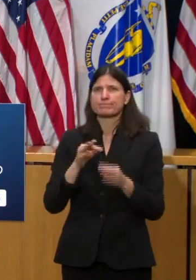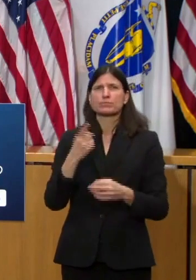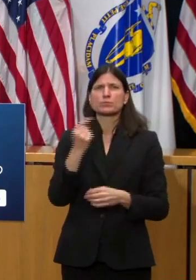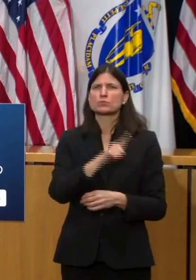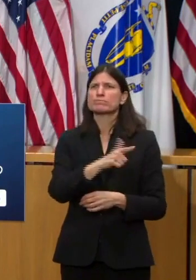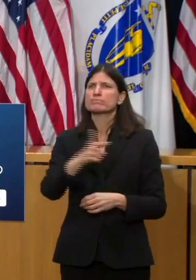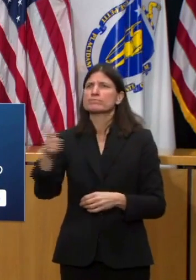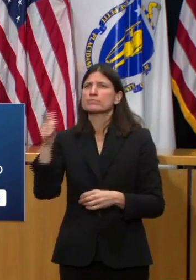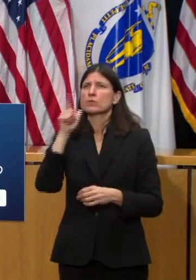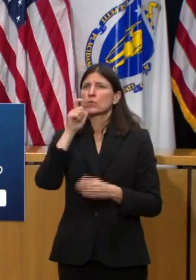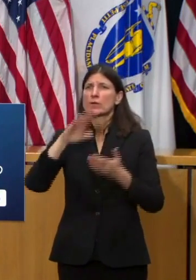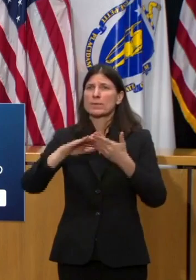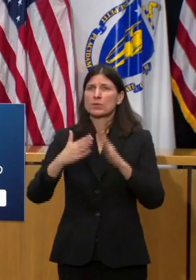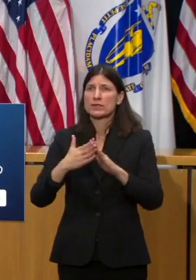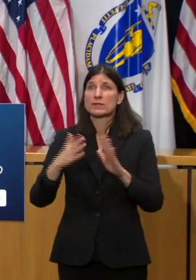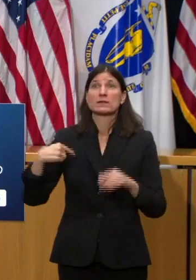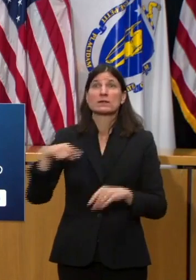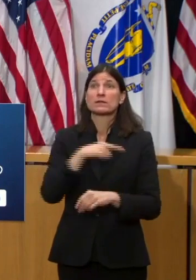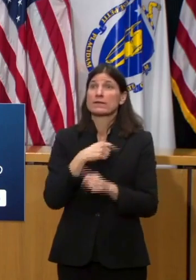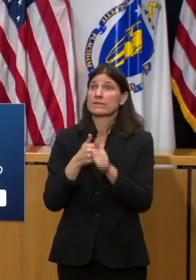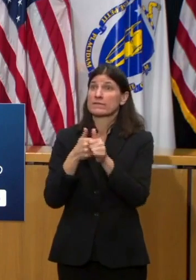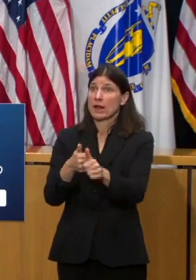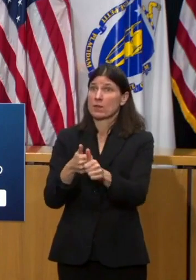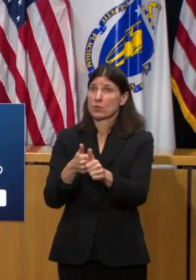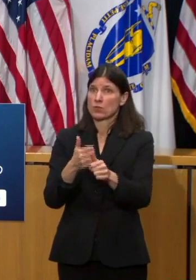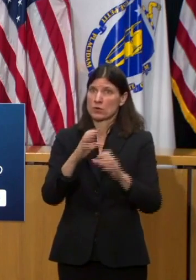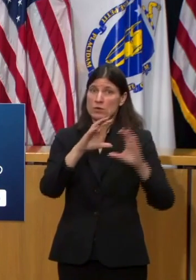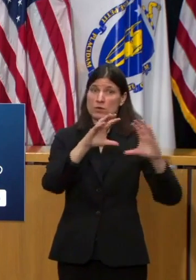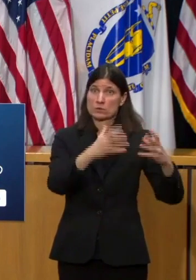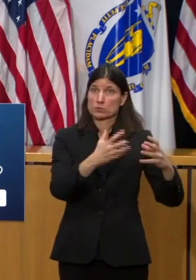phase two, phase three that we set up.